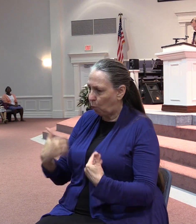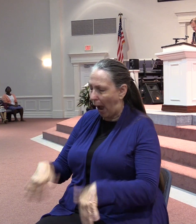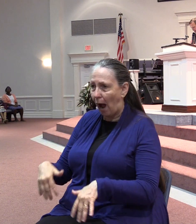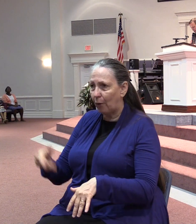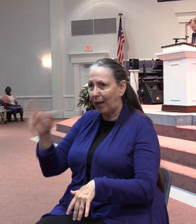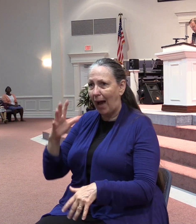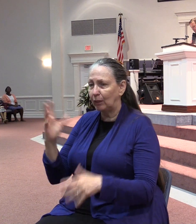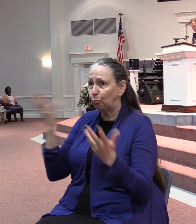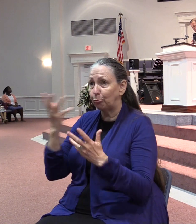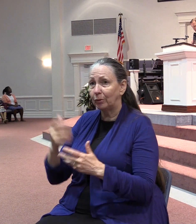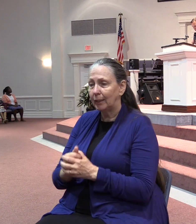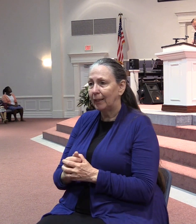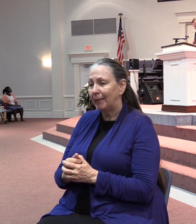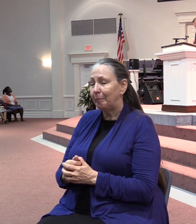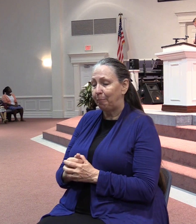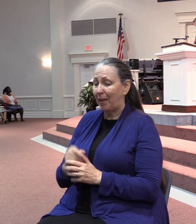And